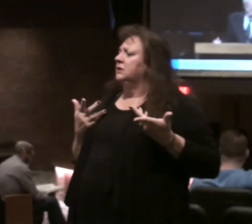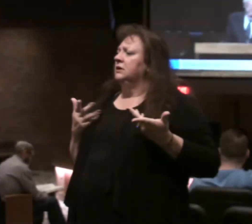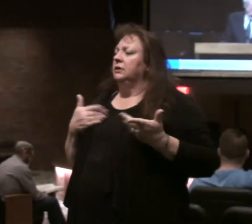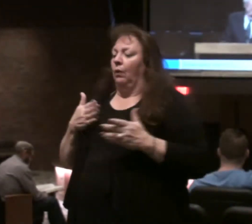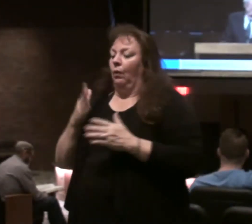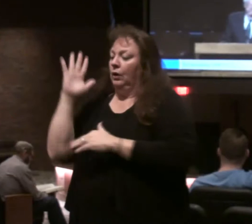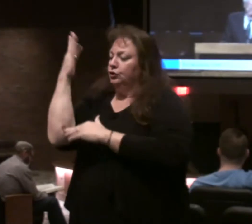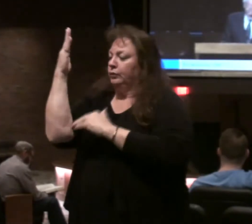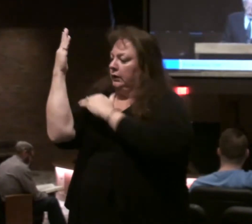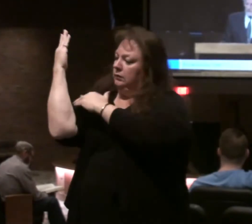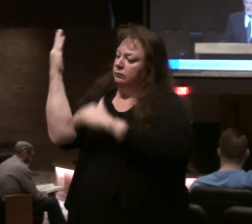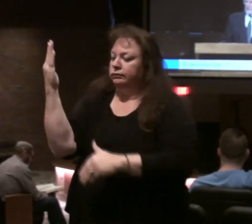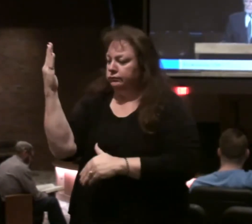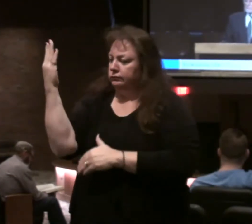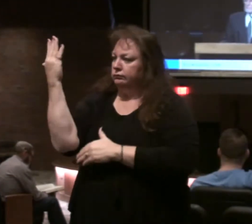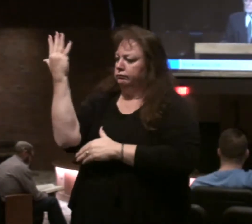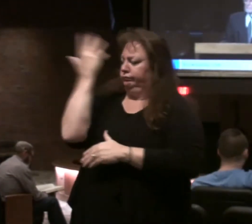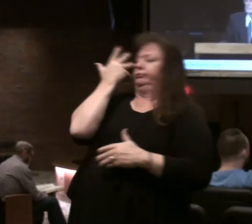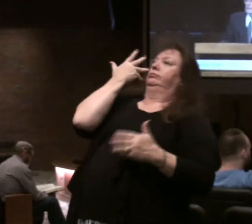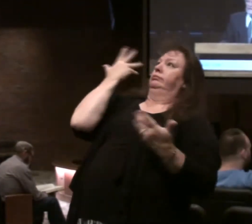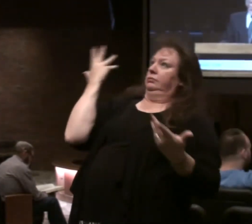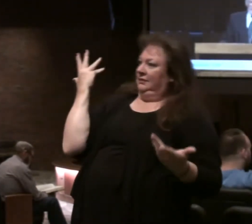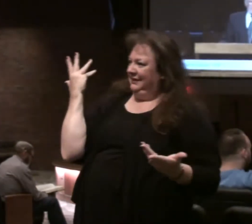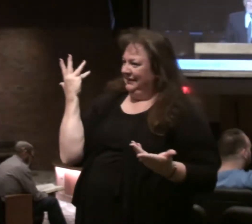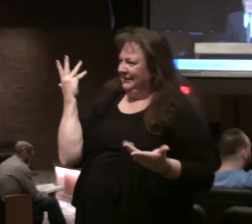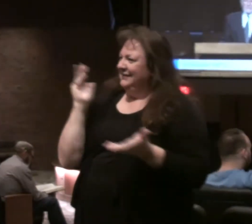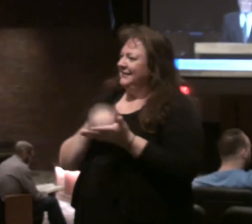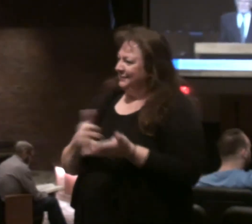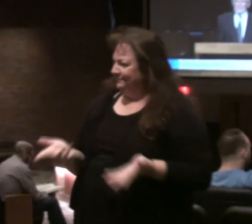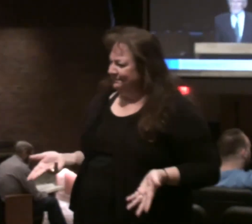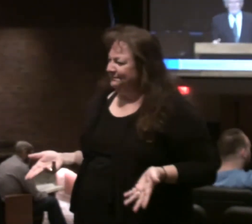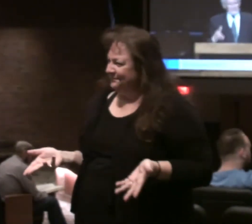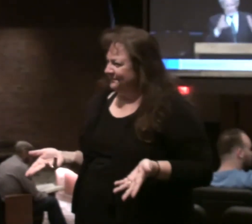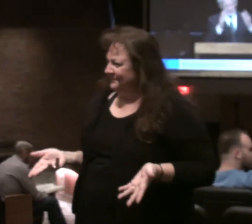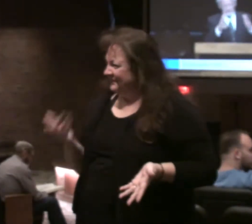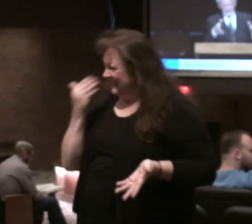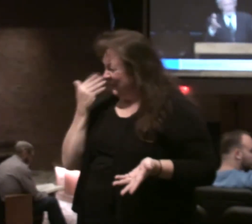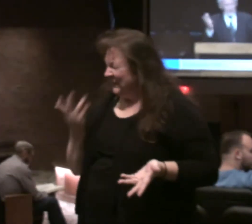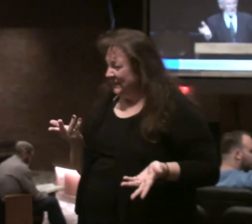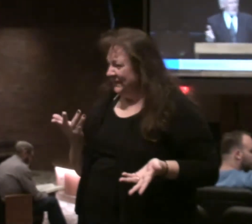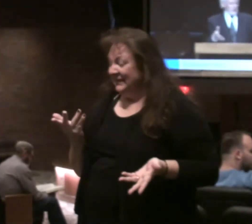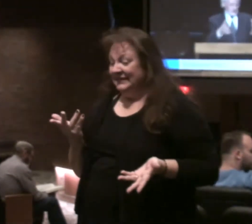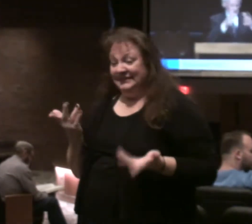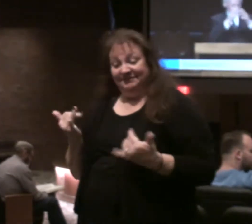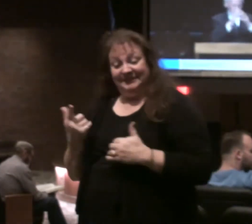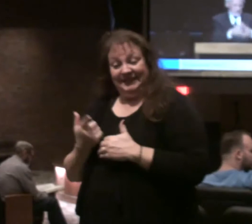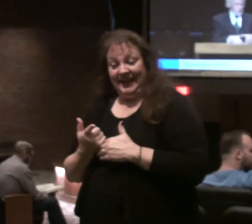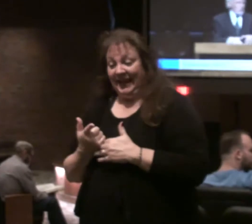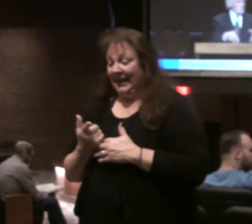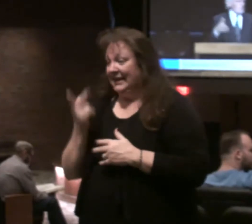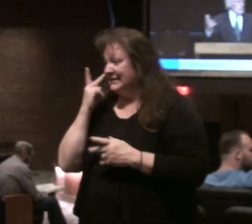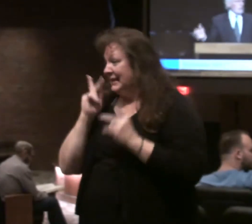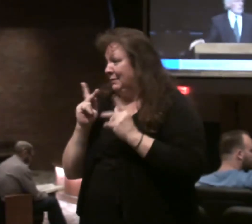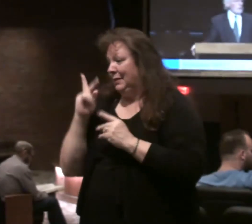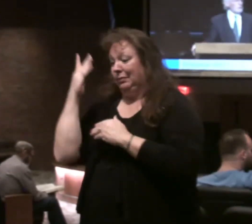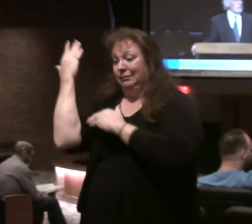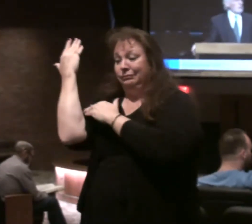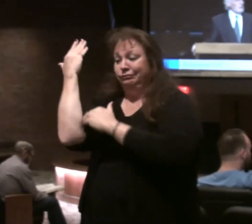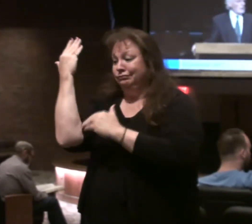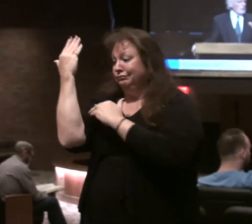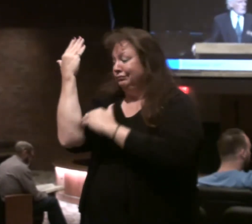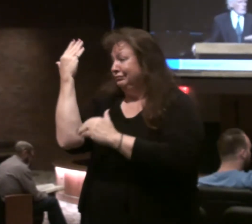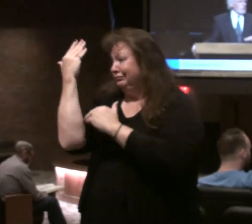splits logs may be endangered by them. Again, even today, you see people chopping logs.